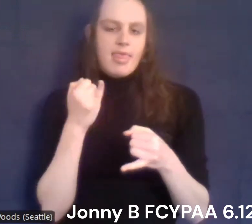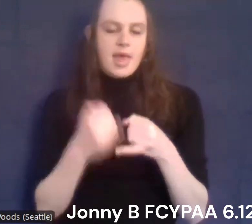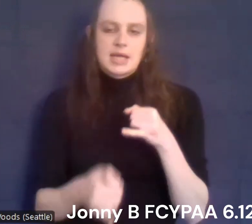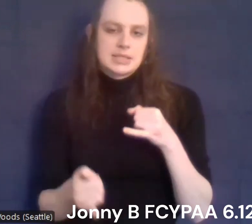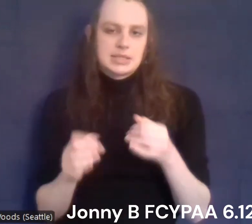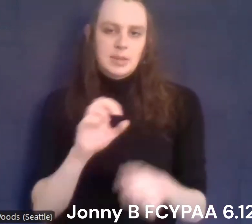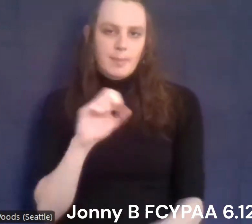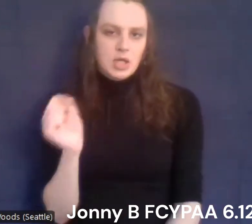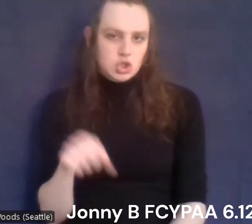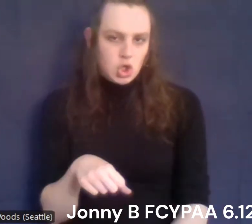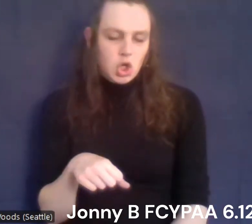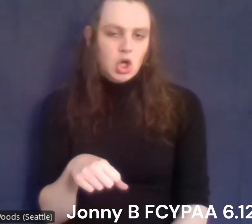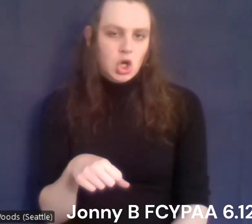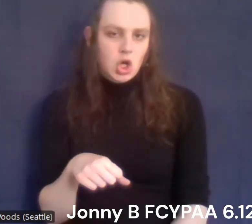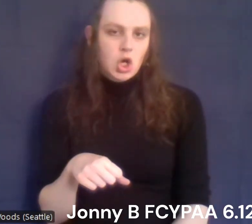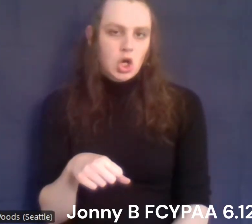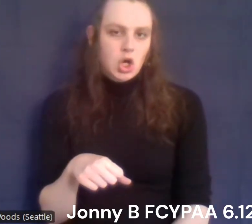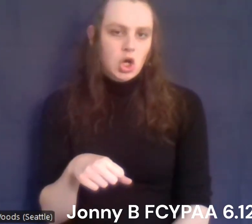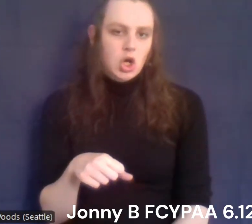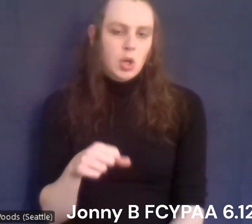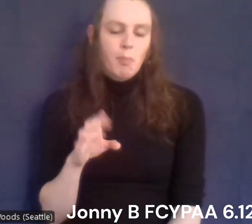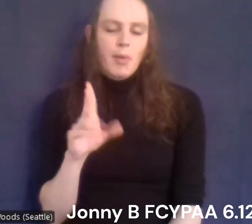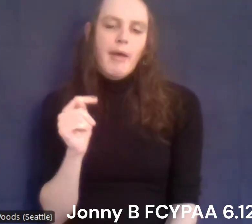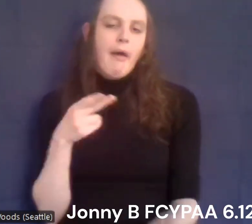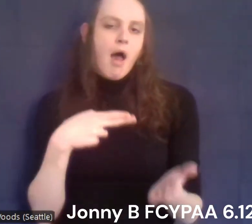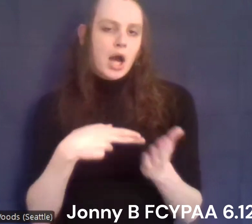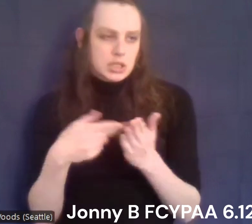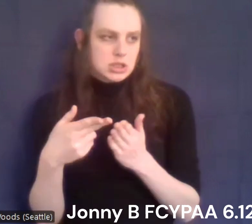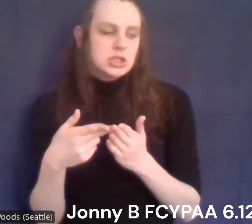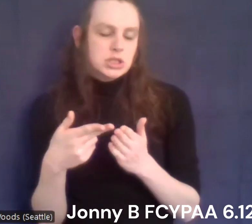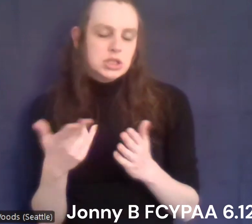was uh, solely like just focused on